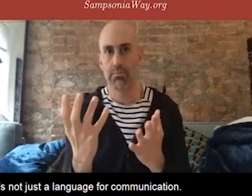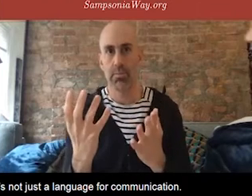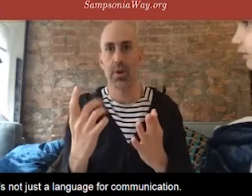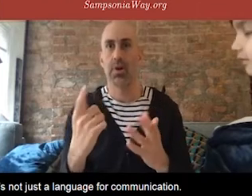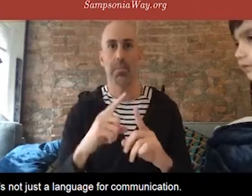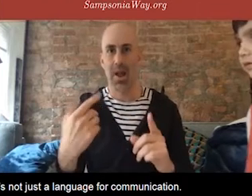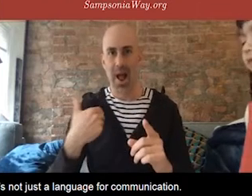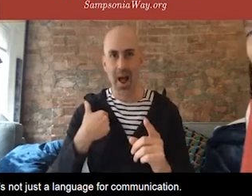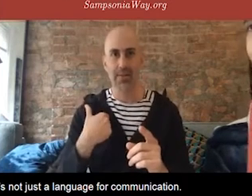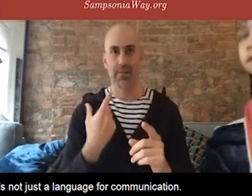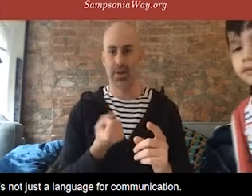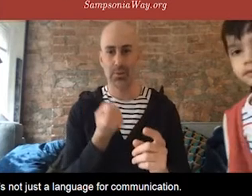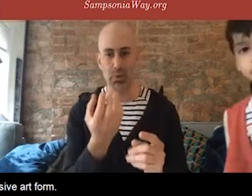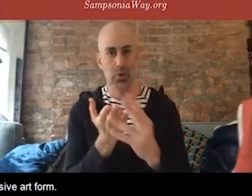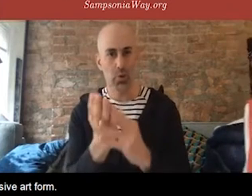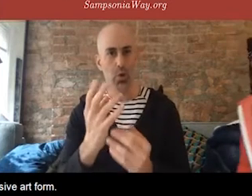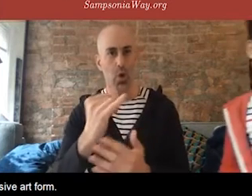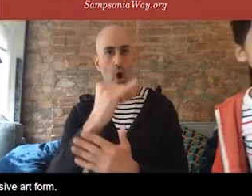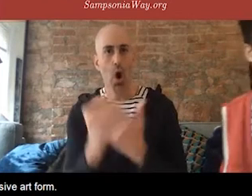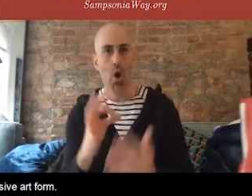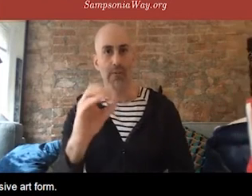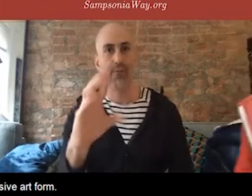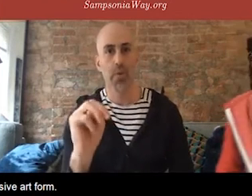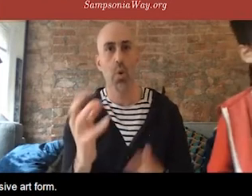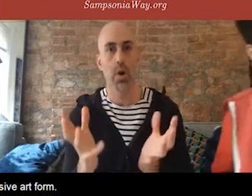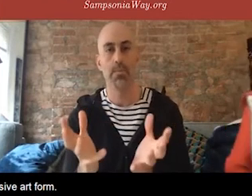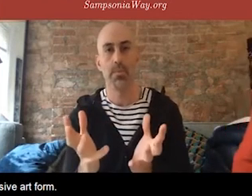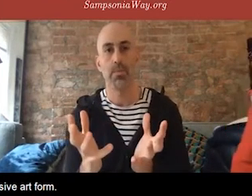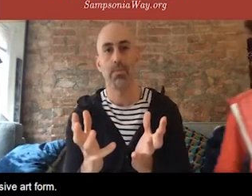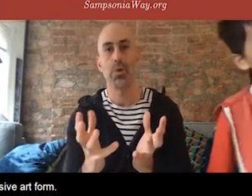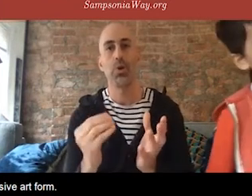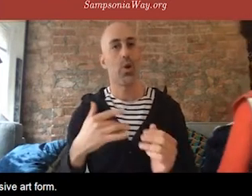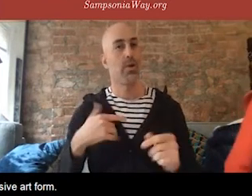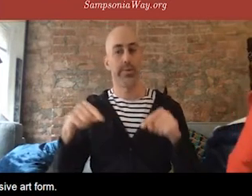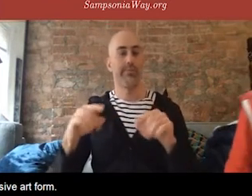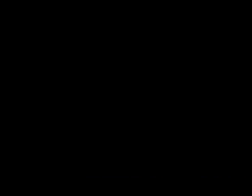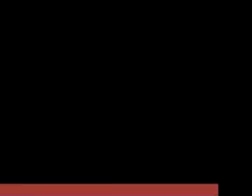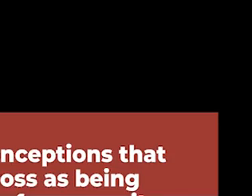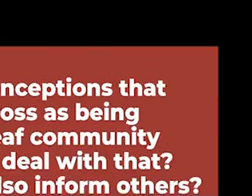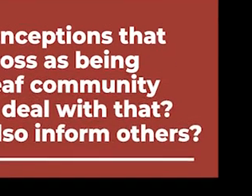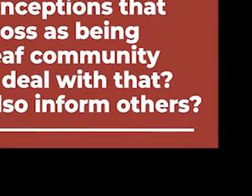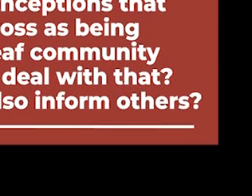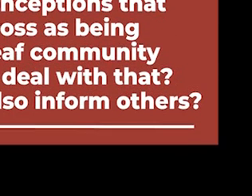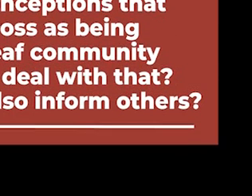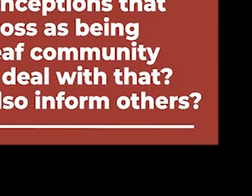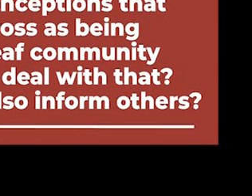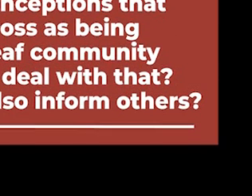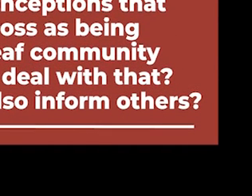see that it's not just a language for communication, but that it has these, that it's an expressive art form.